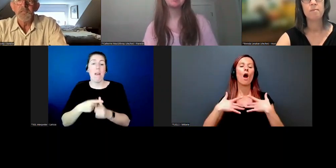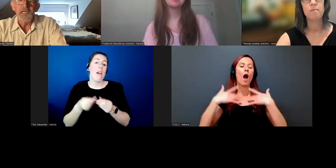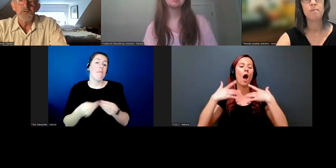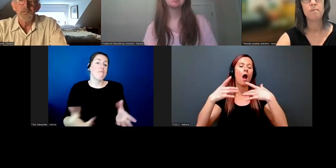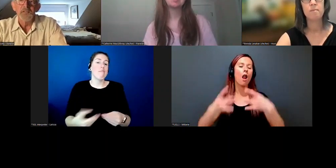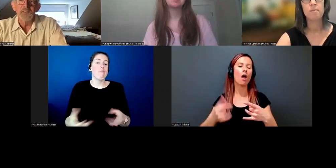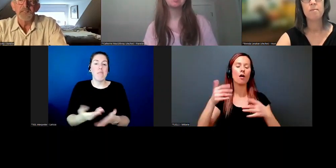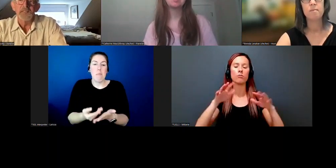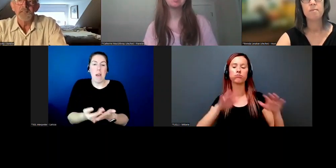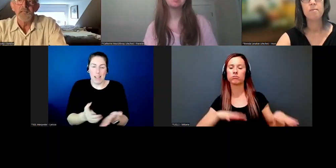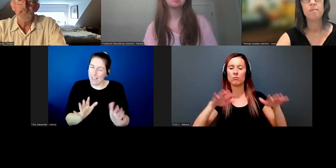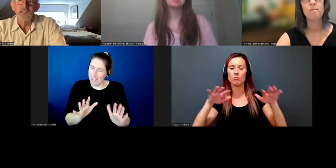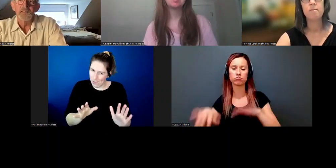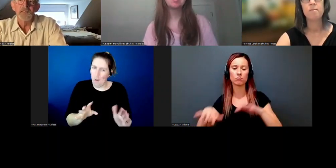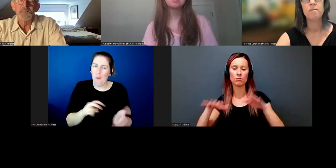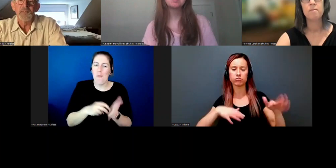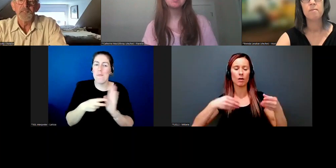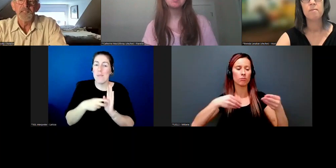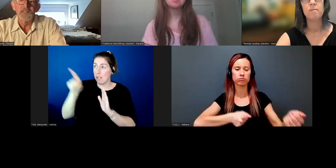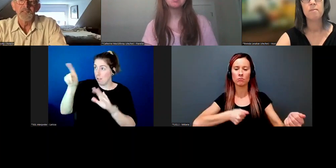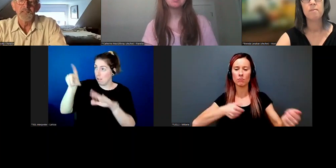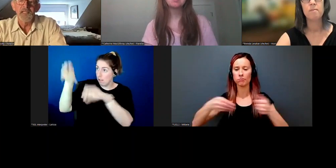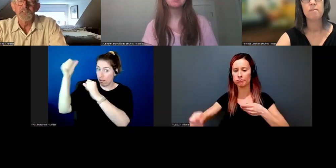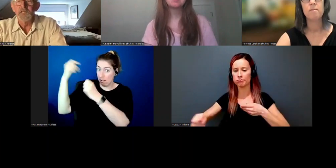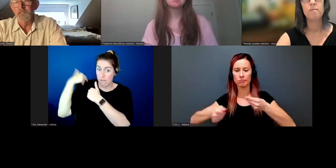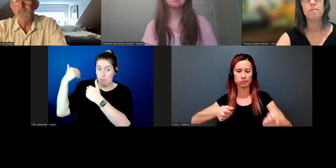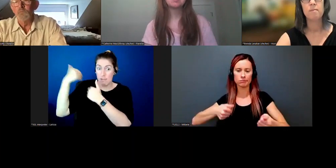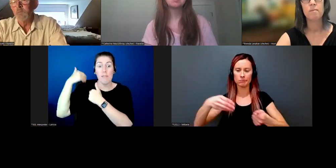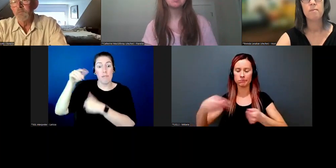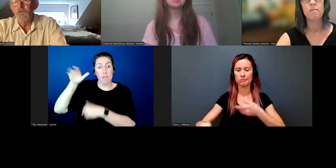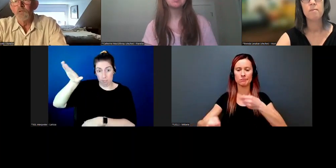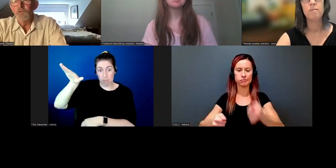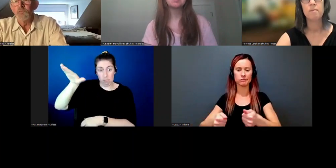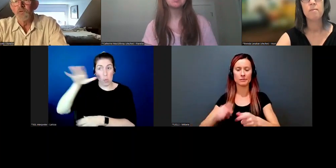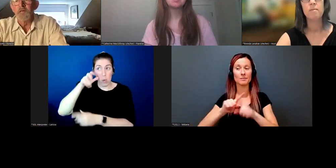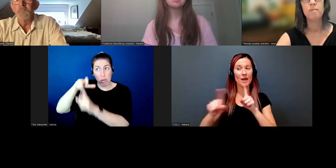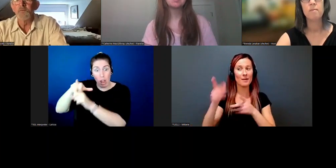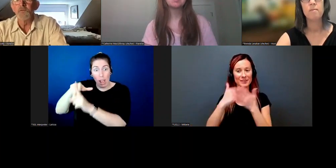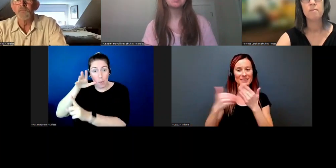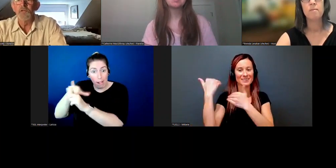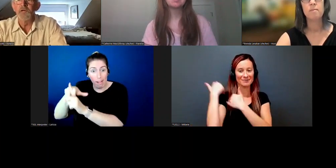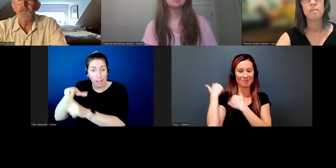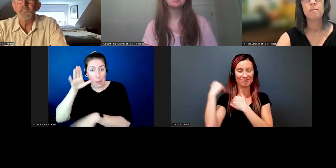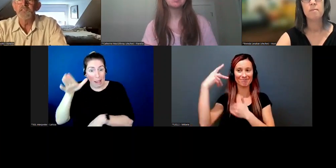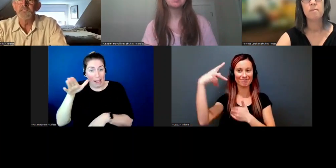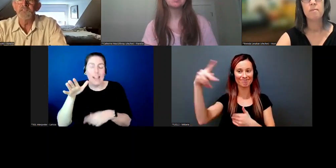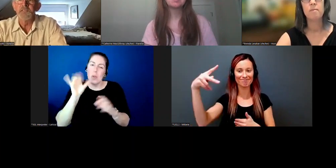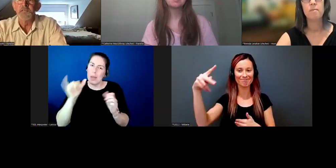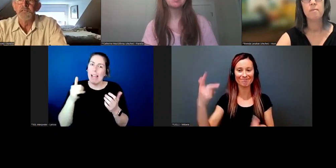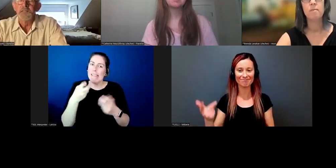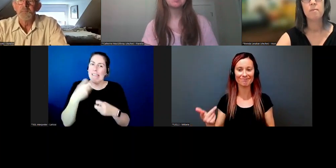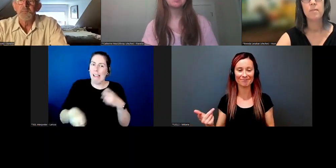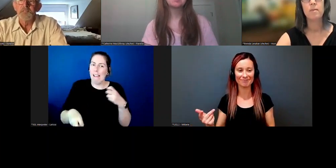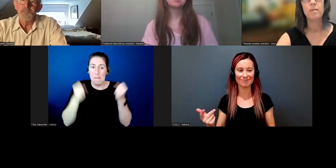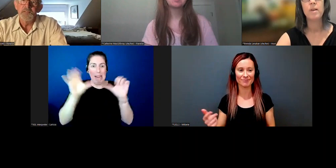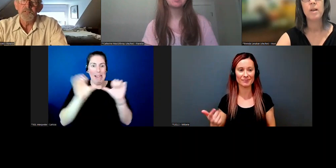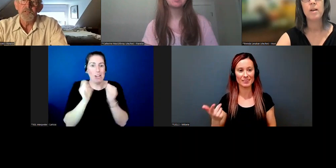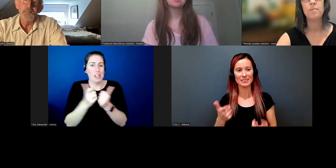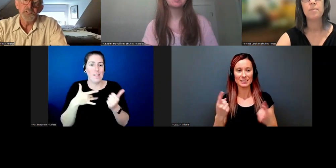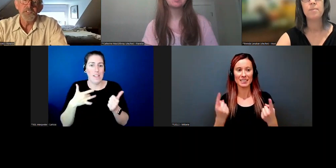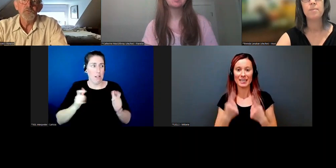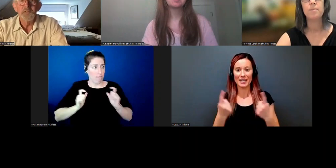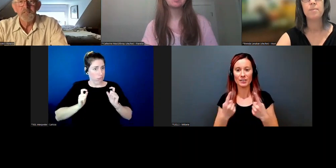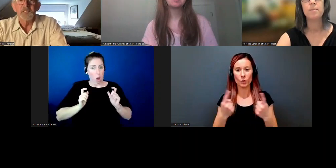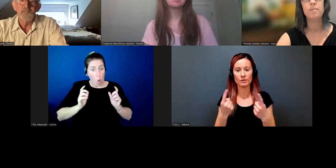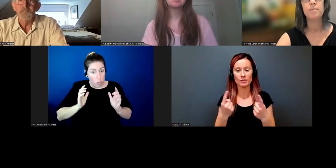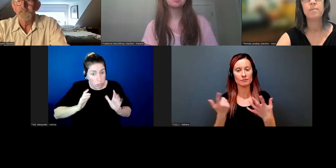will be accountability, and that will be a hurdle to overcome for a lot of agencies. But the